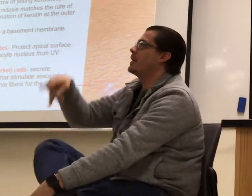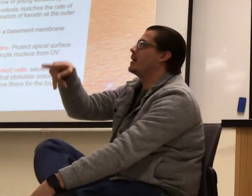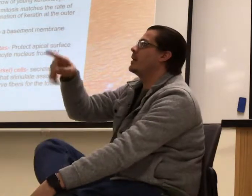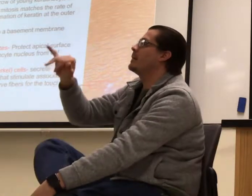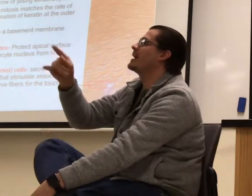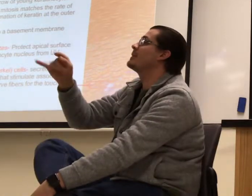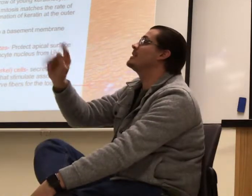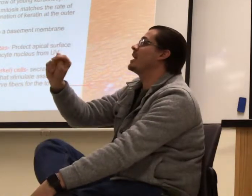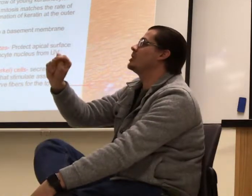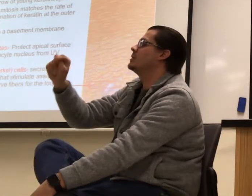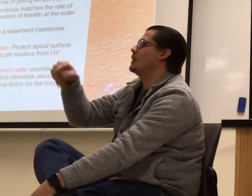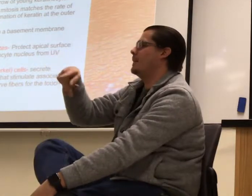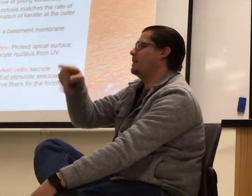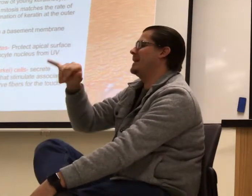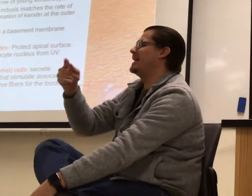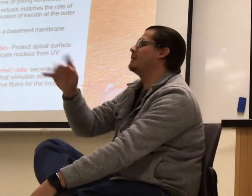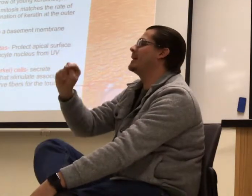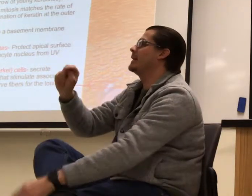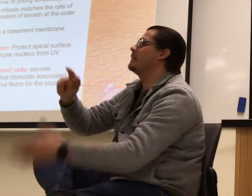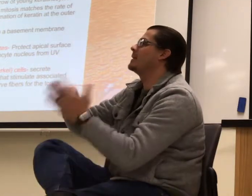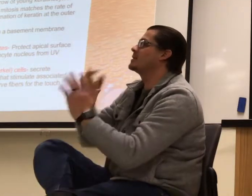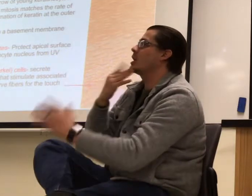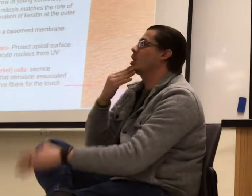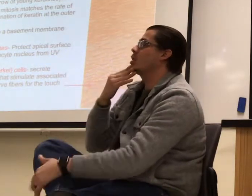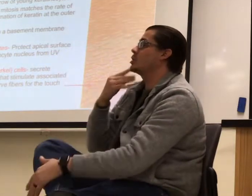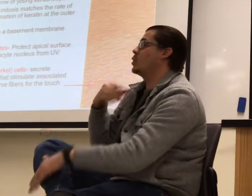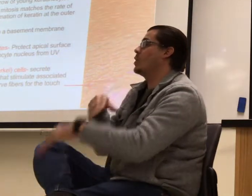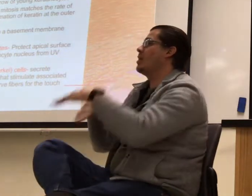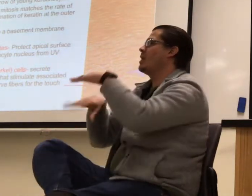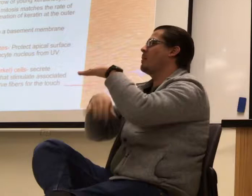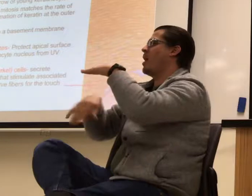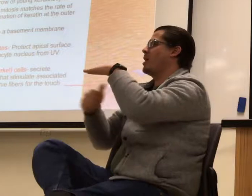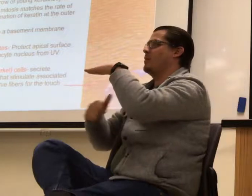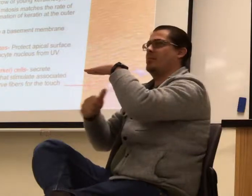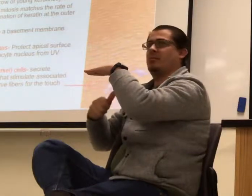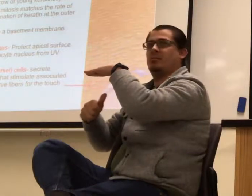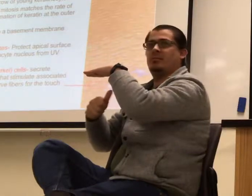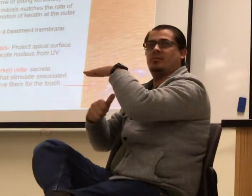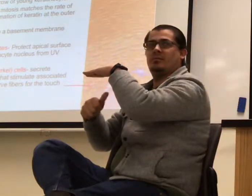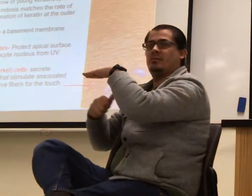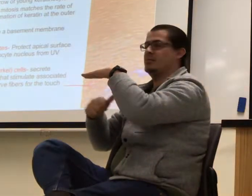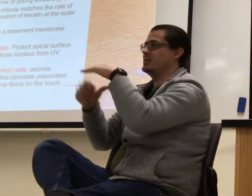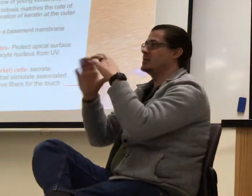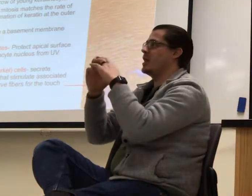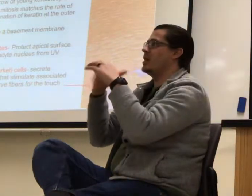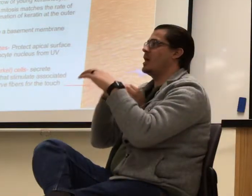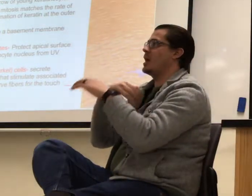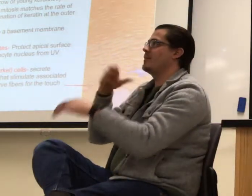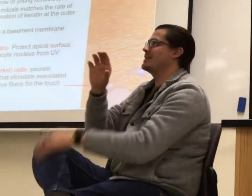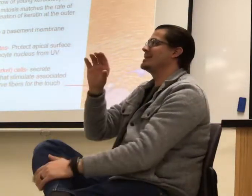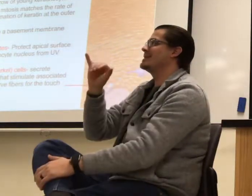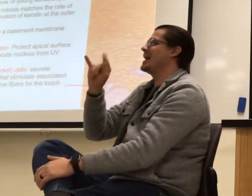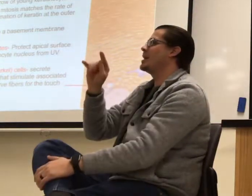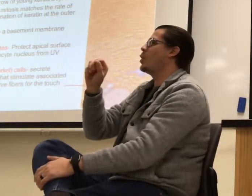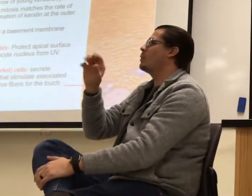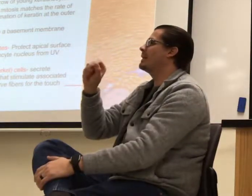The melanocytes, so they're in this bottom layer here, and the cell has these cytoplasmic